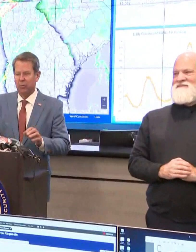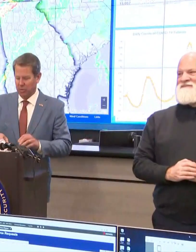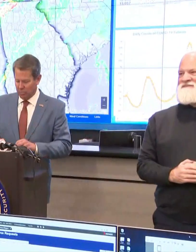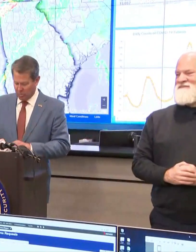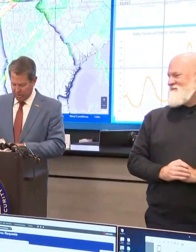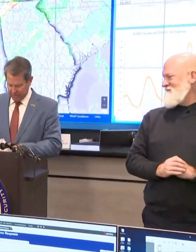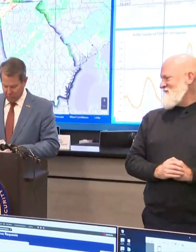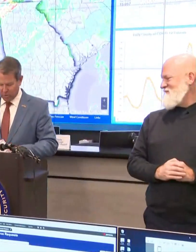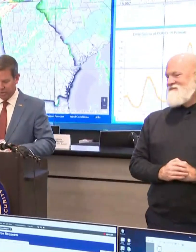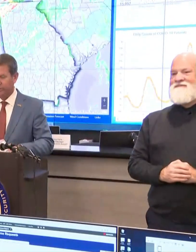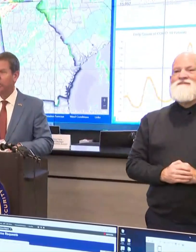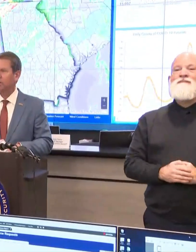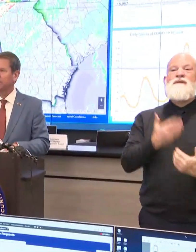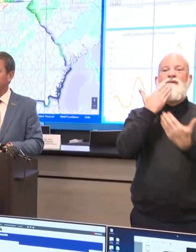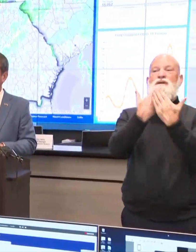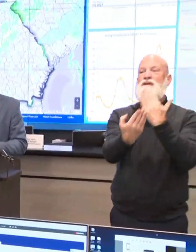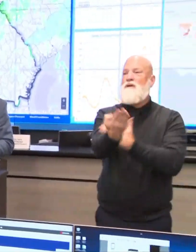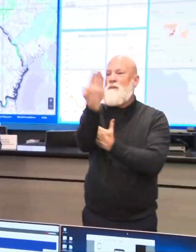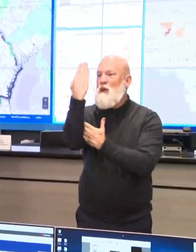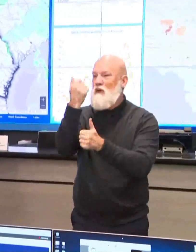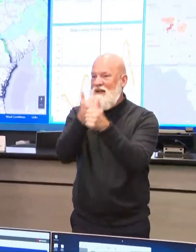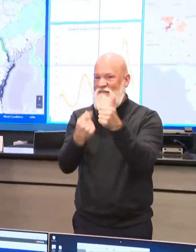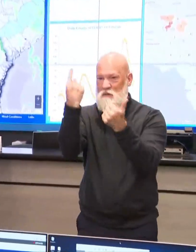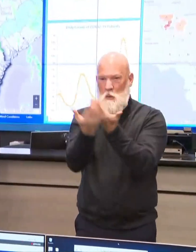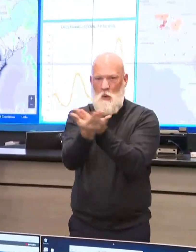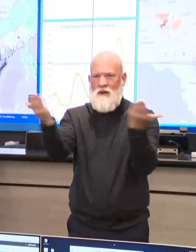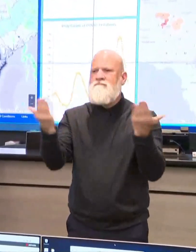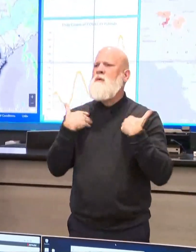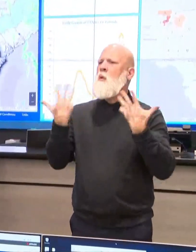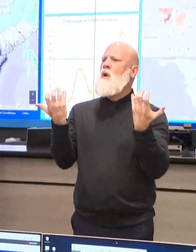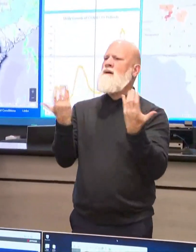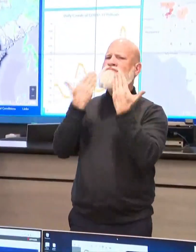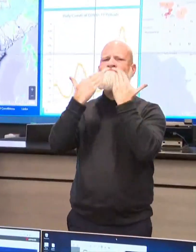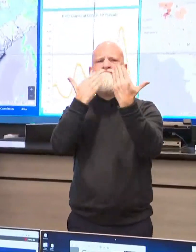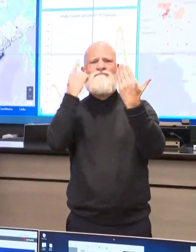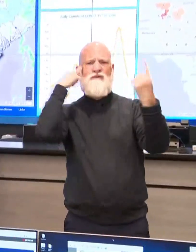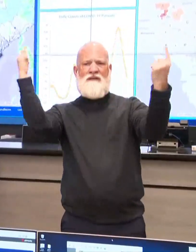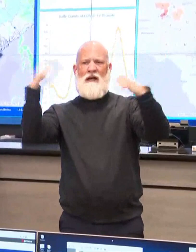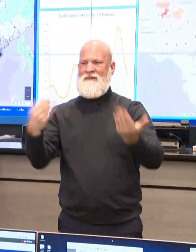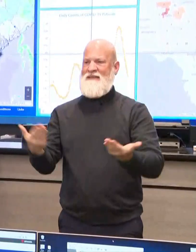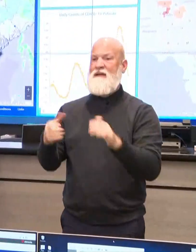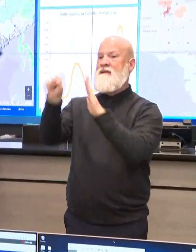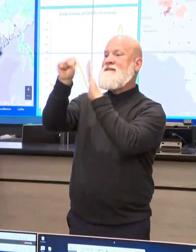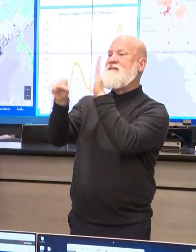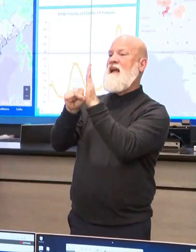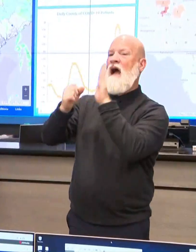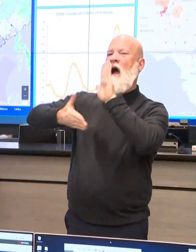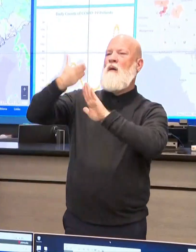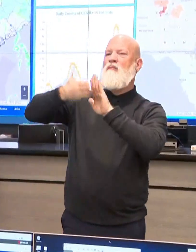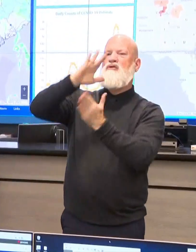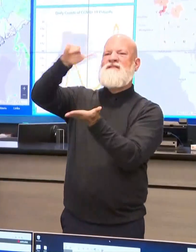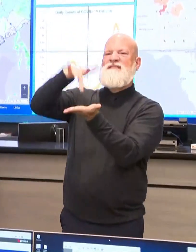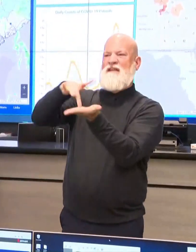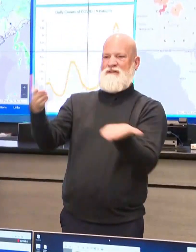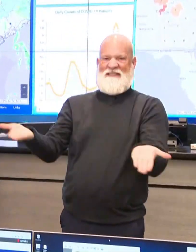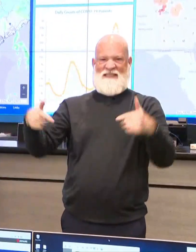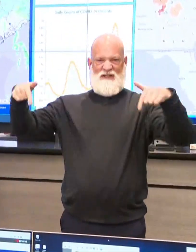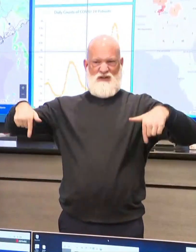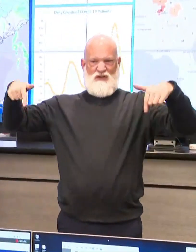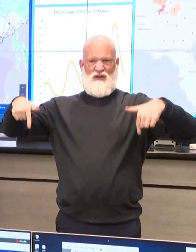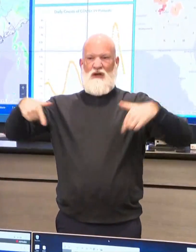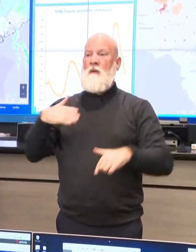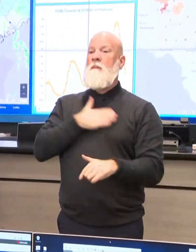All right, well, good morning, everyone. Thank you all for joining us here at the State Operations Center. I'm going to be very brief this morning so